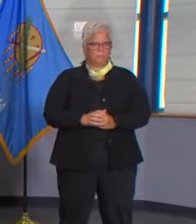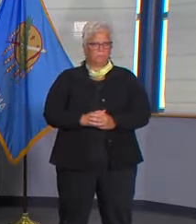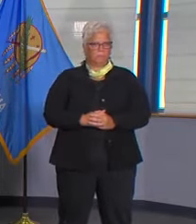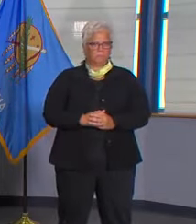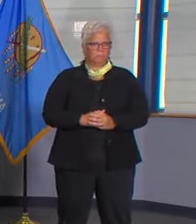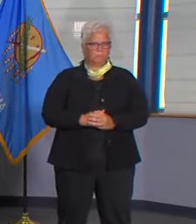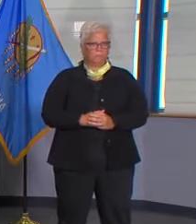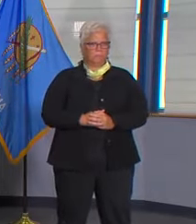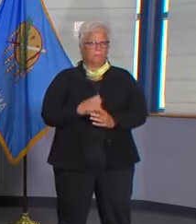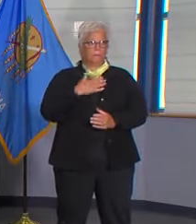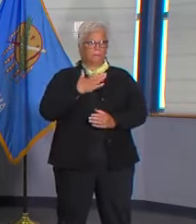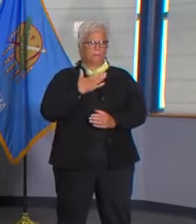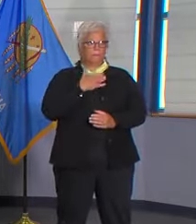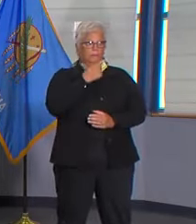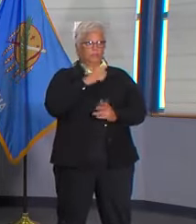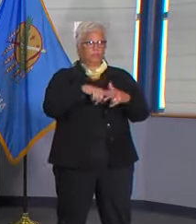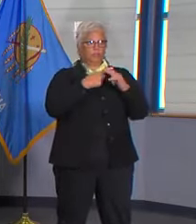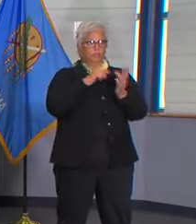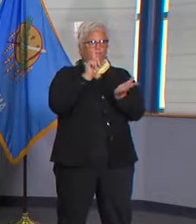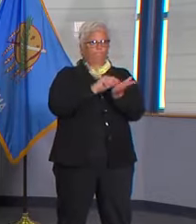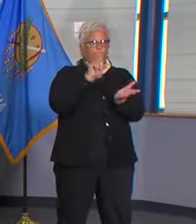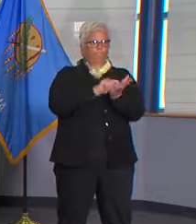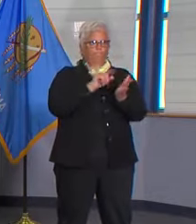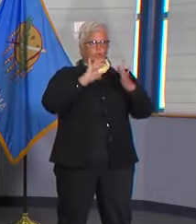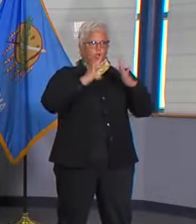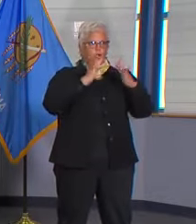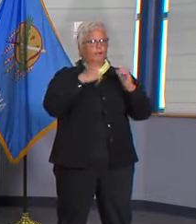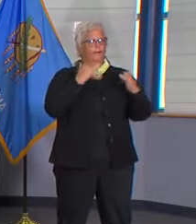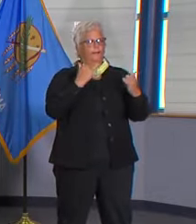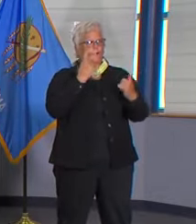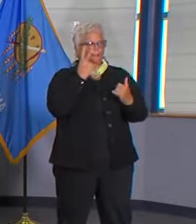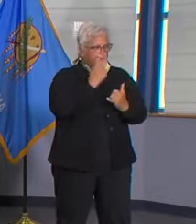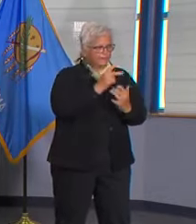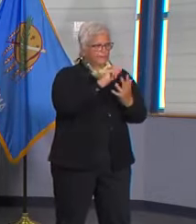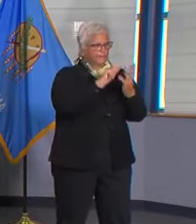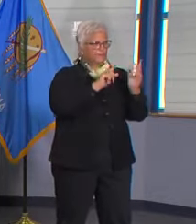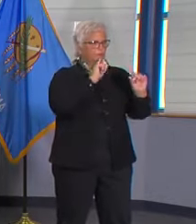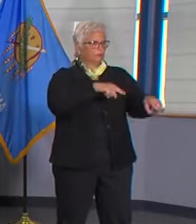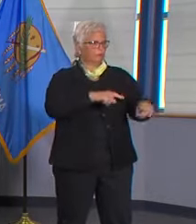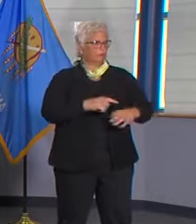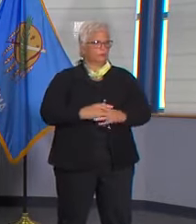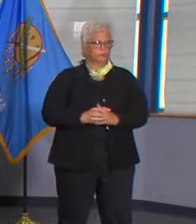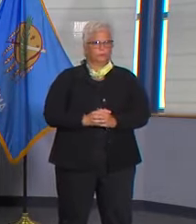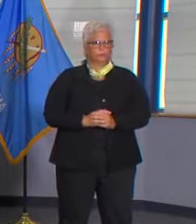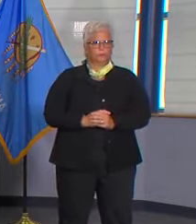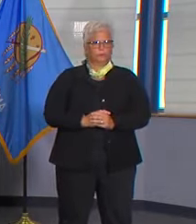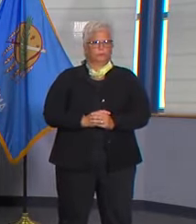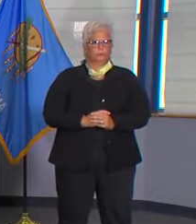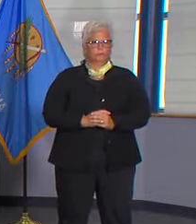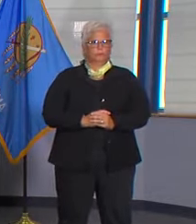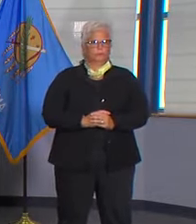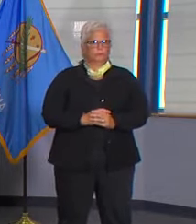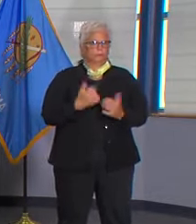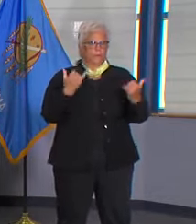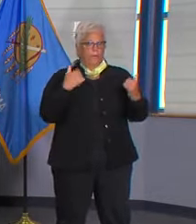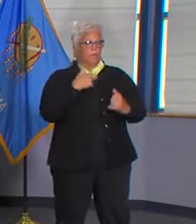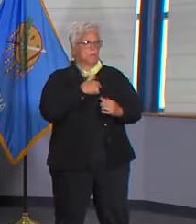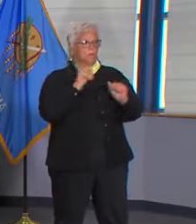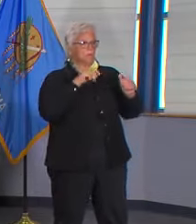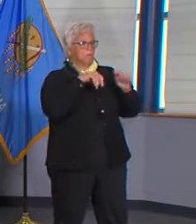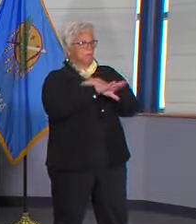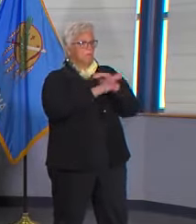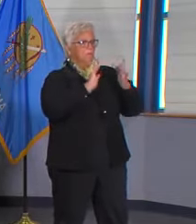particular, the team at the Tulsa Health Department has access to these recommendations and can assess those recommendations based